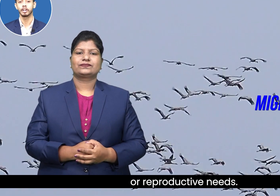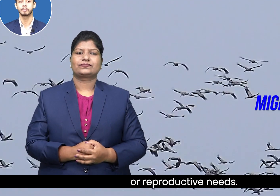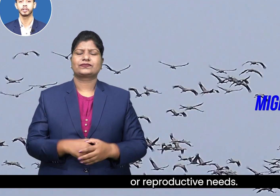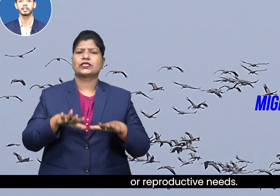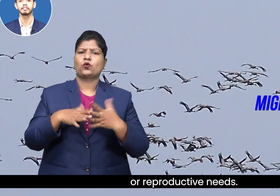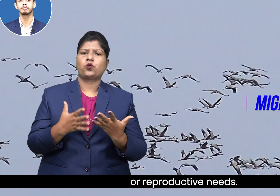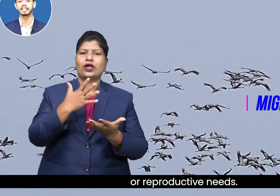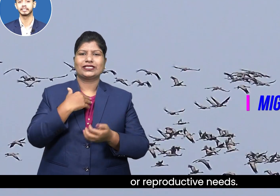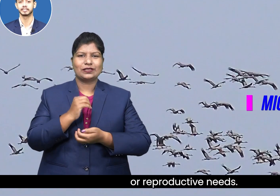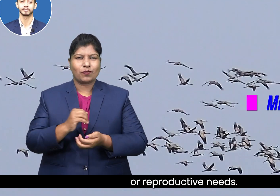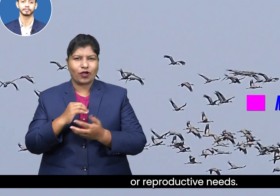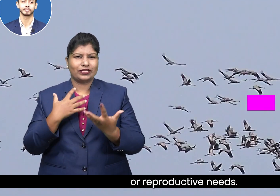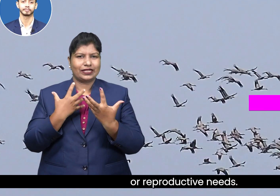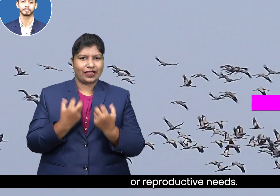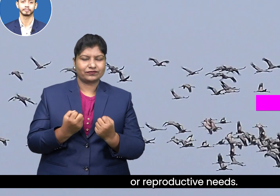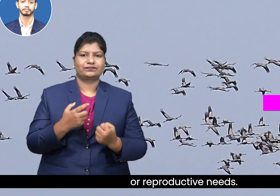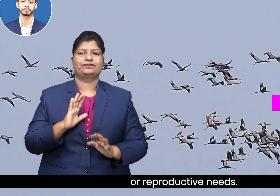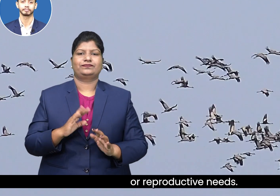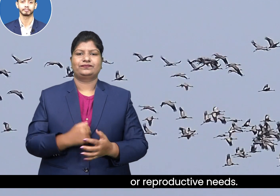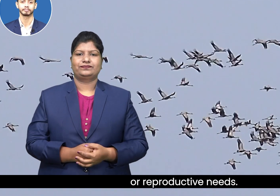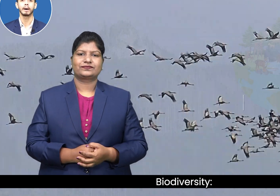or reproductive needs.